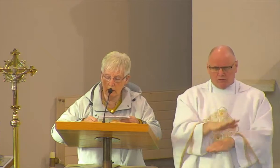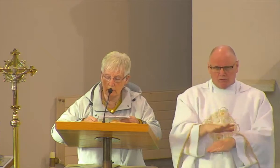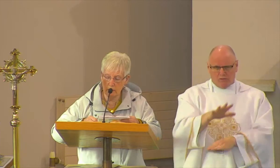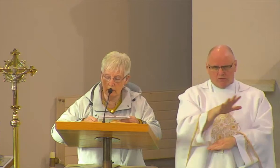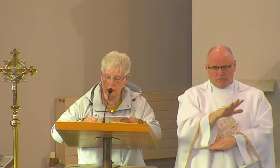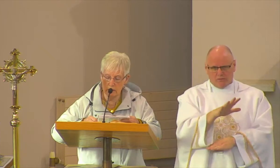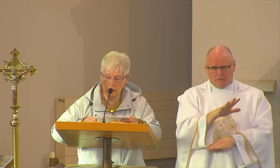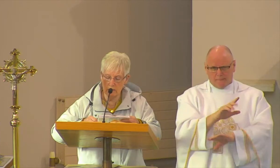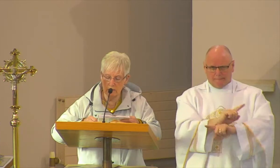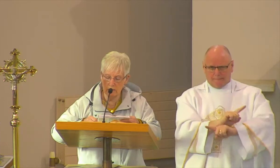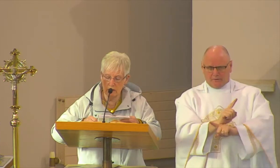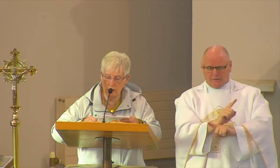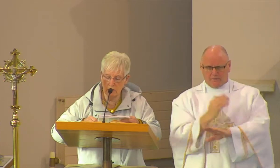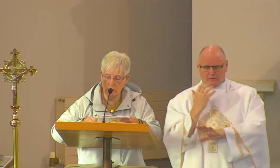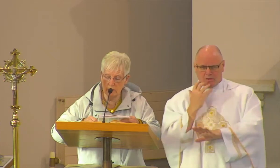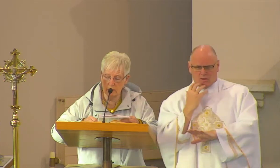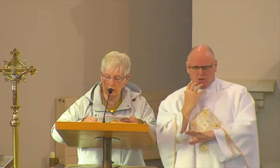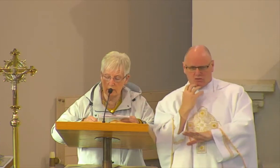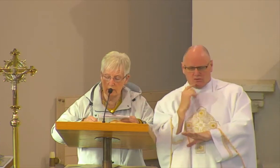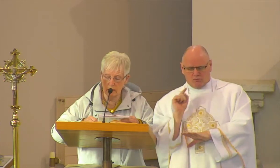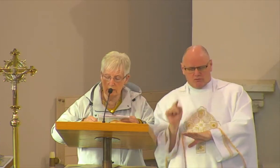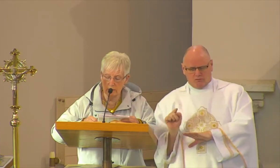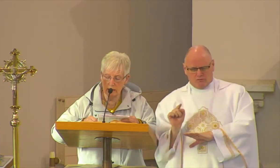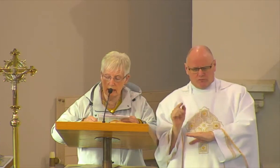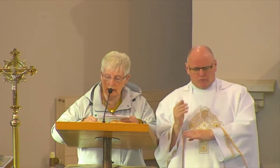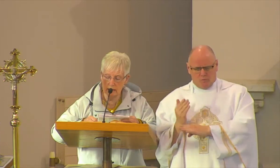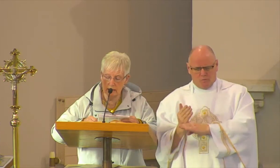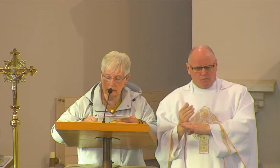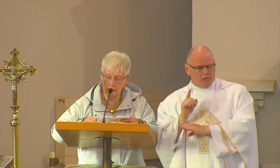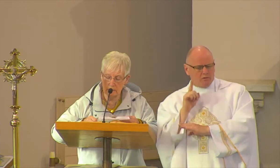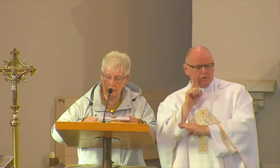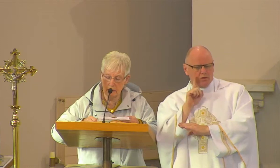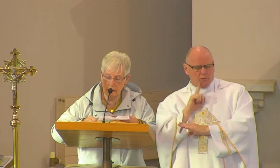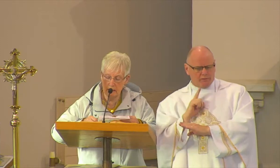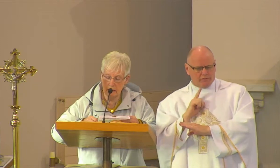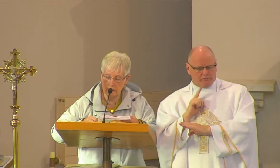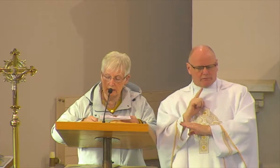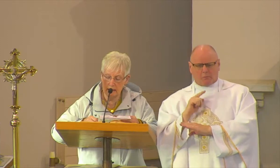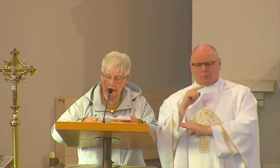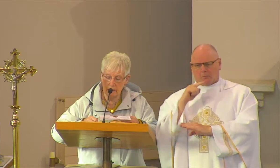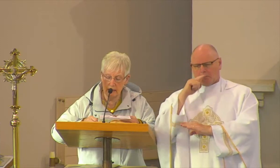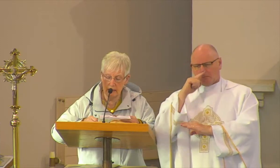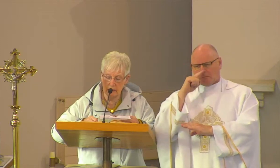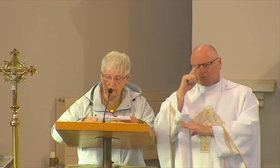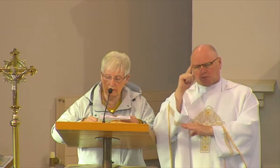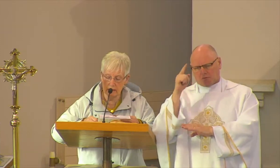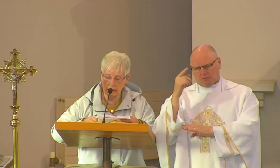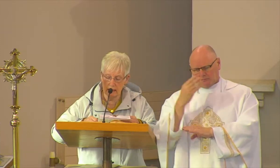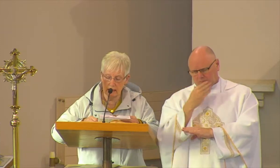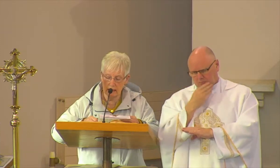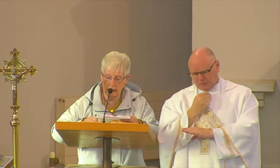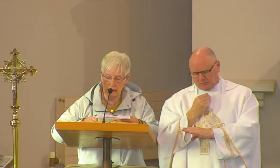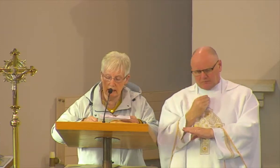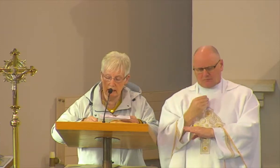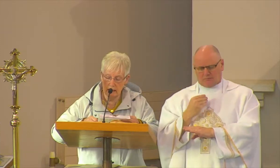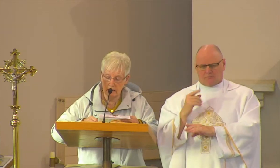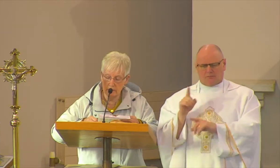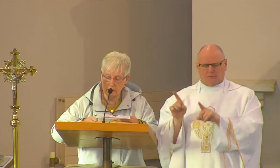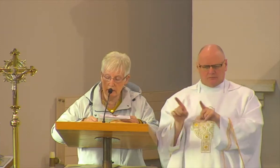upon some of the devout women of the upper classes and the leading men of the city, and persuaded